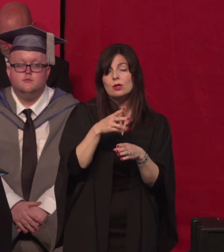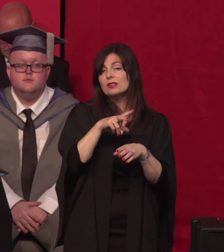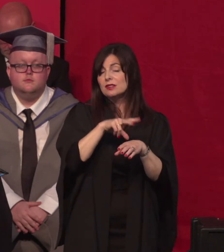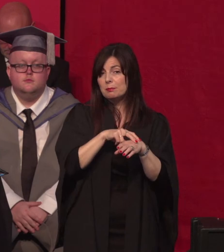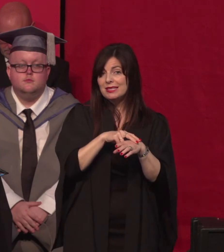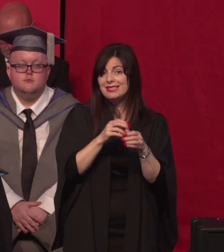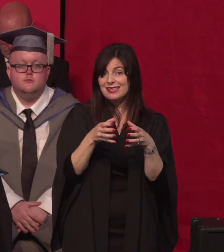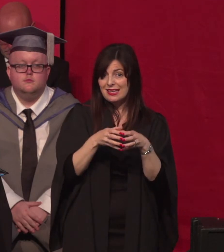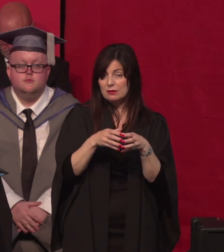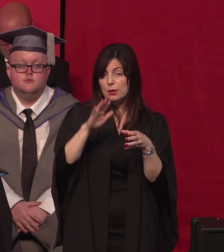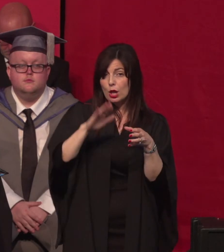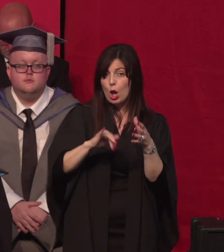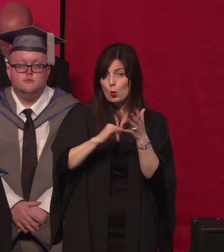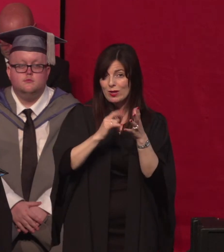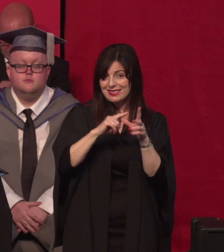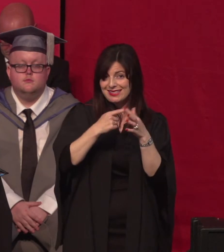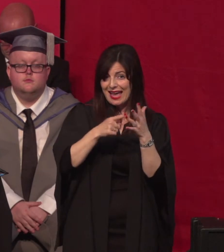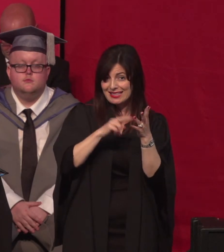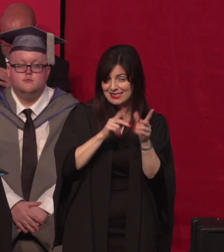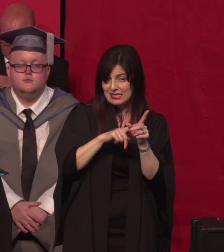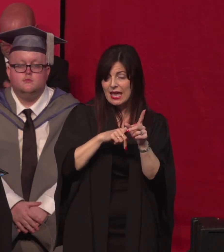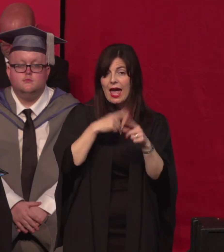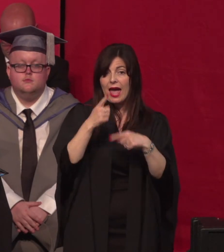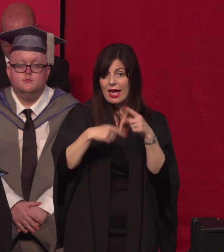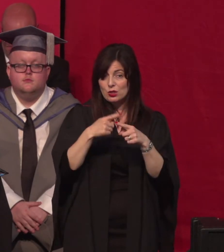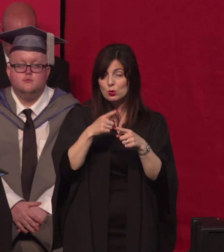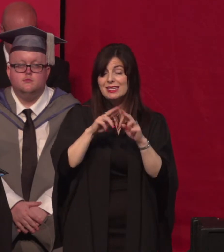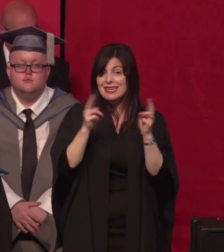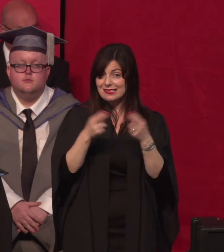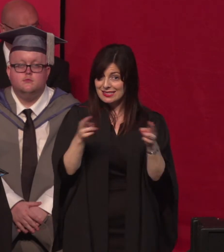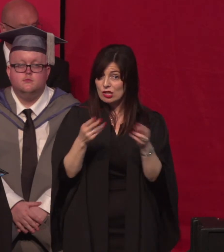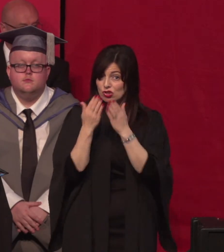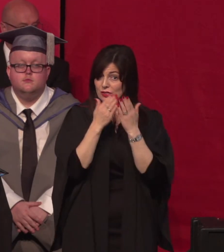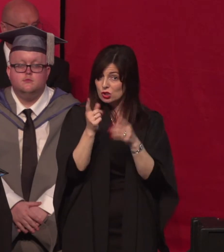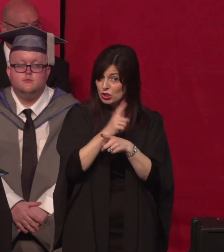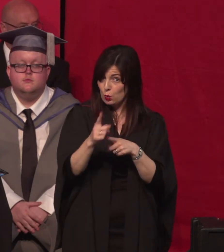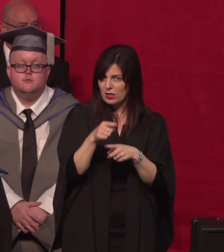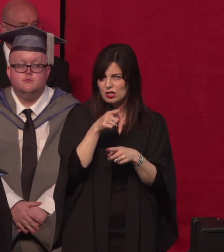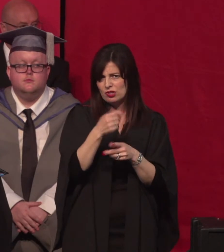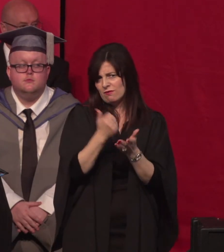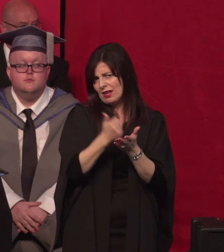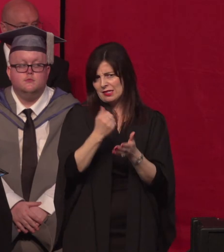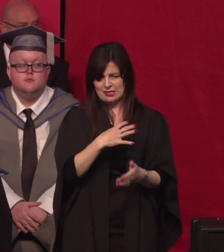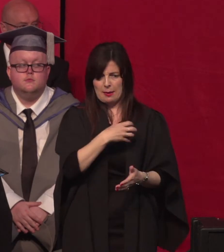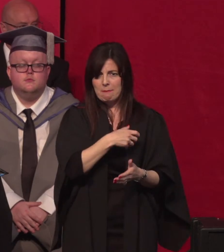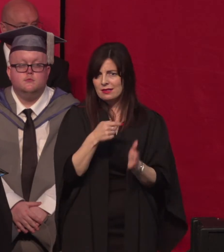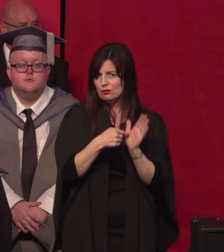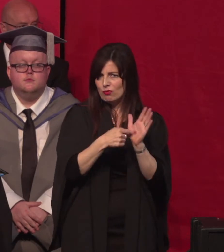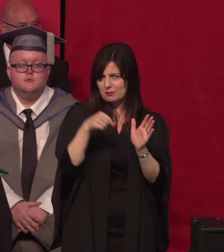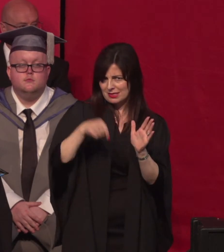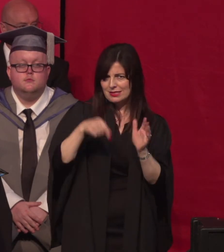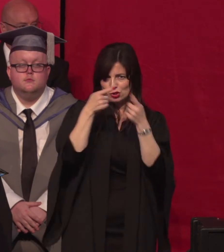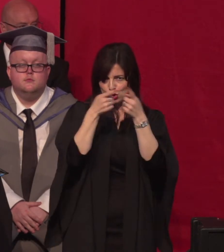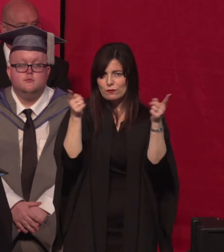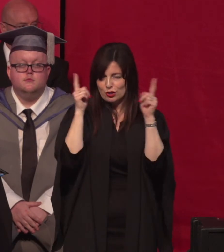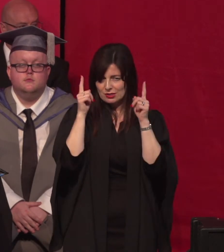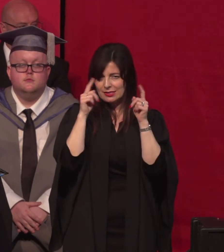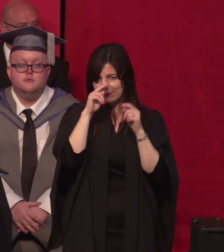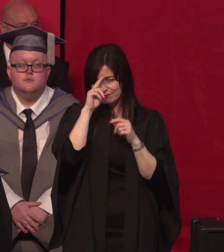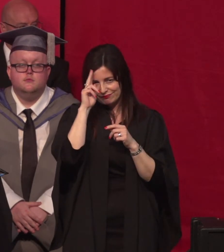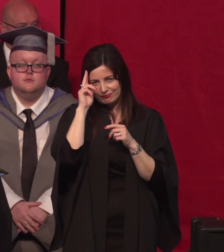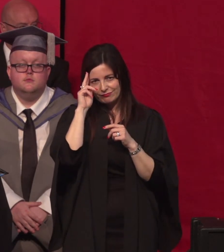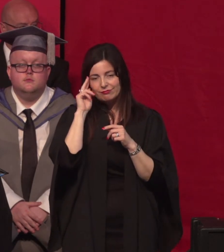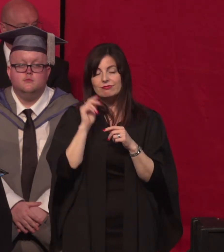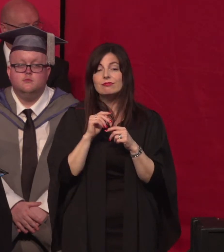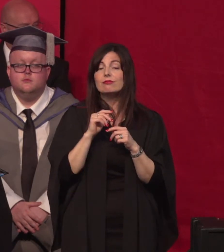Lower Saxony's annual International Study Week, where she was a fantastic ambassador for Staffordshire University.